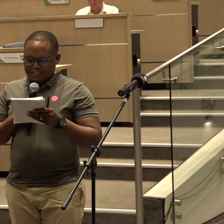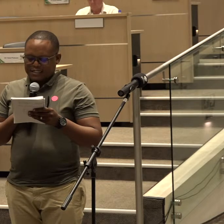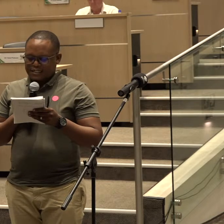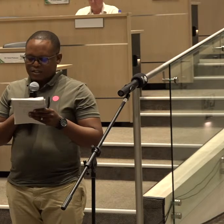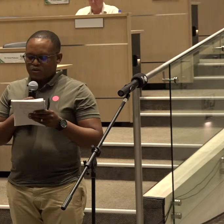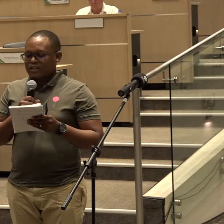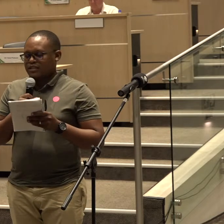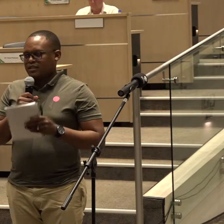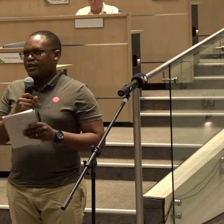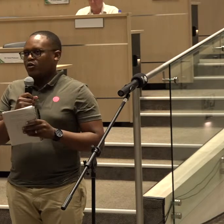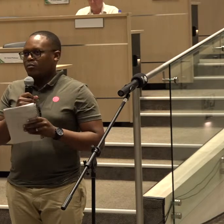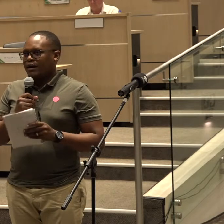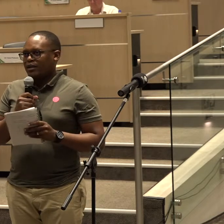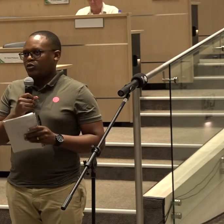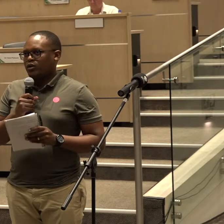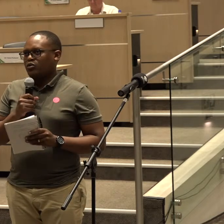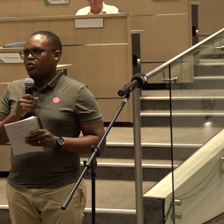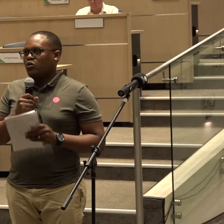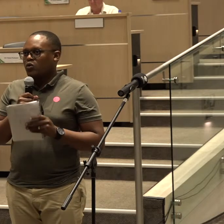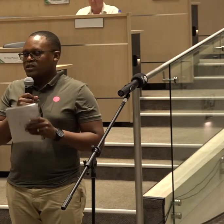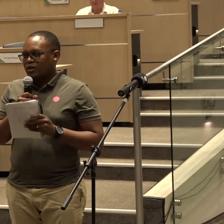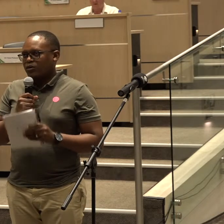this is